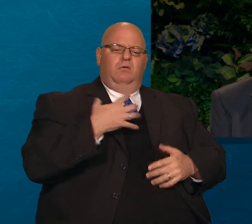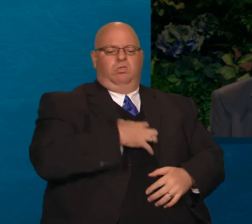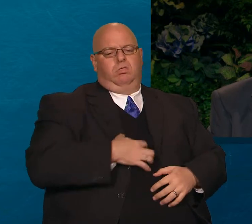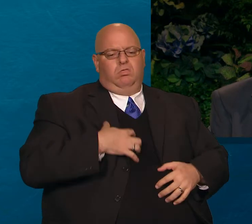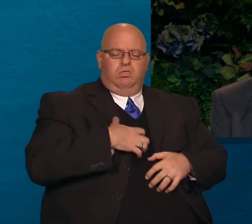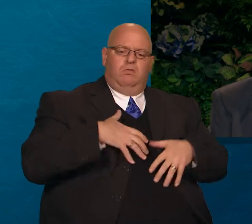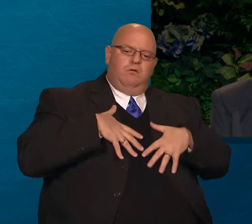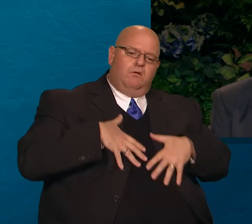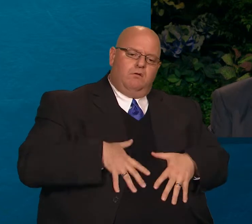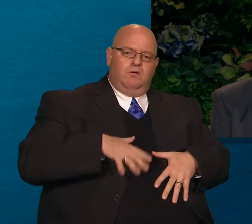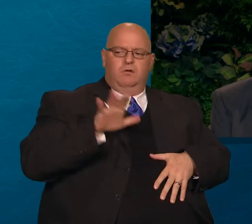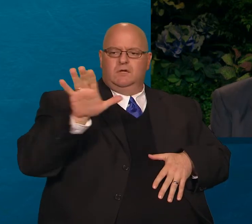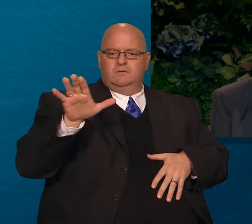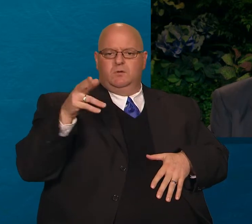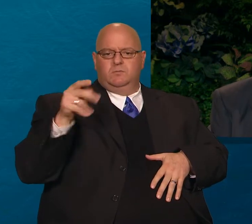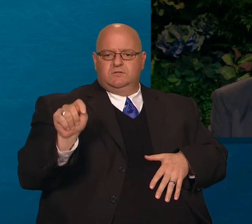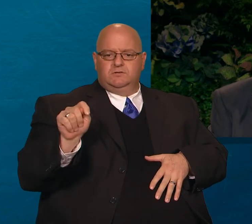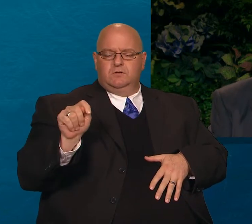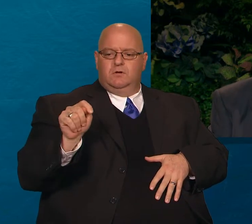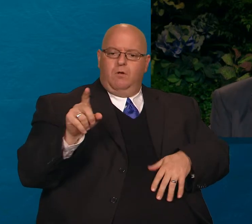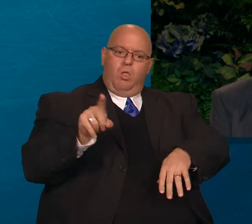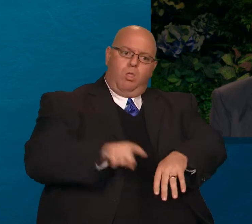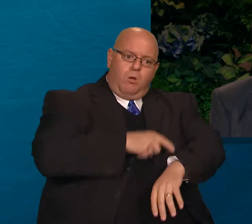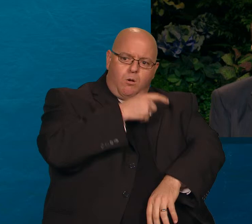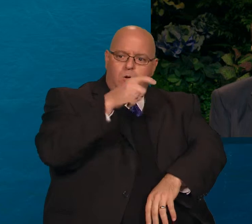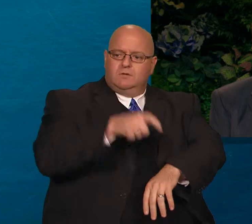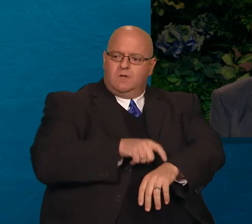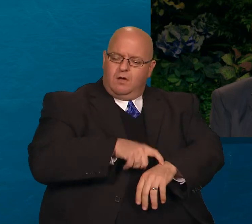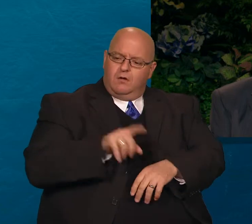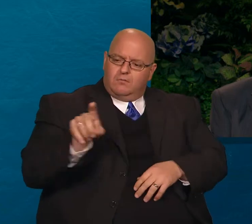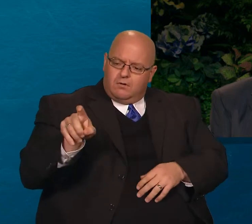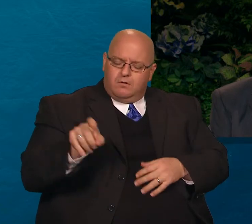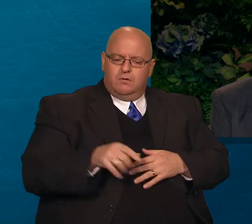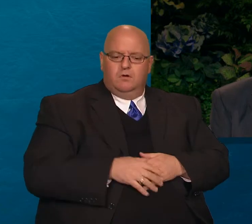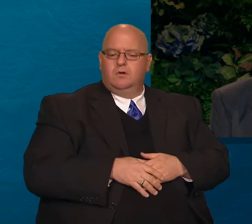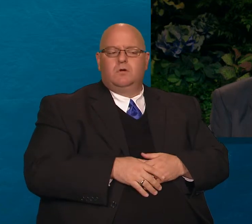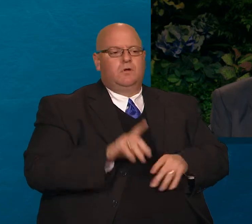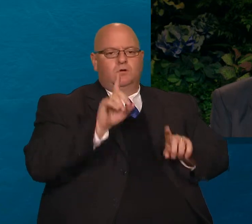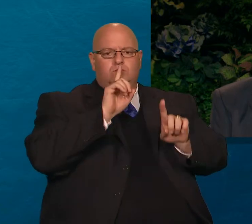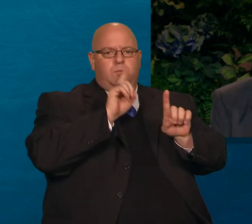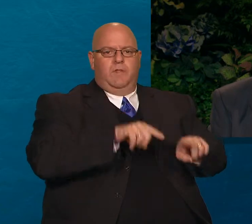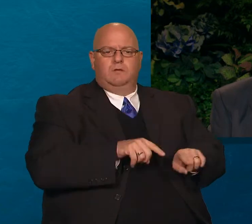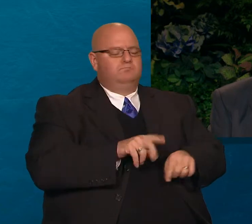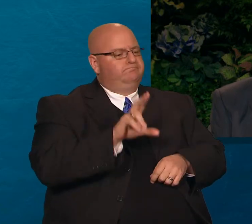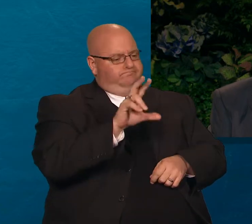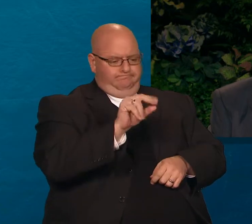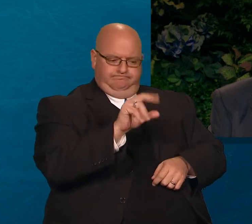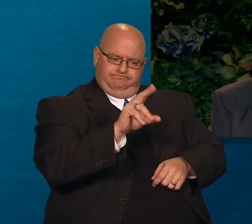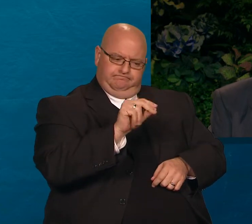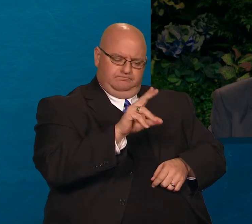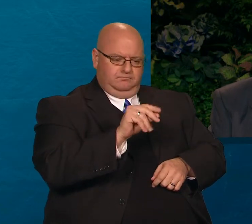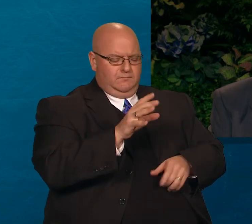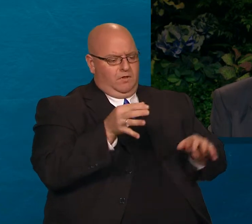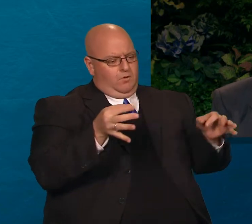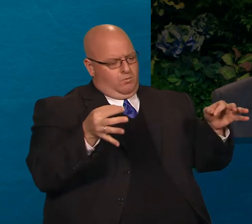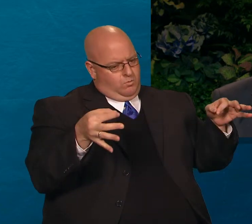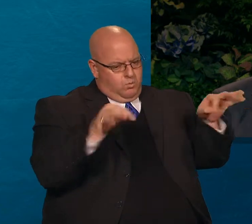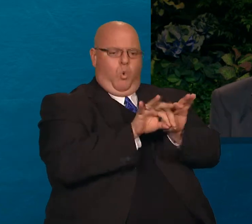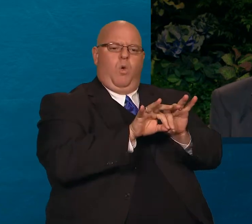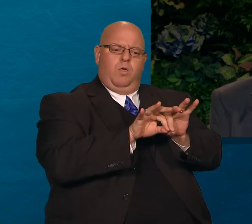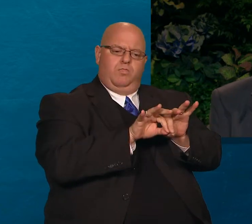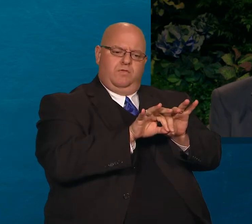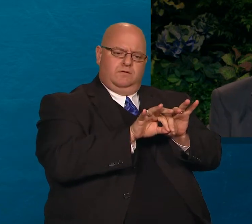as his home teacher for such a long time?" He replied, "No, it was